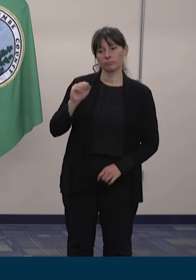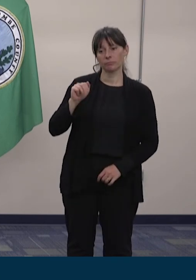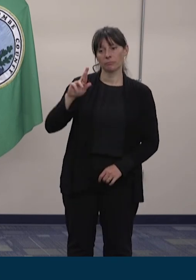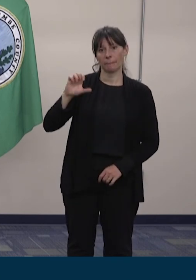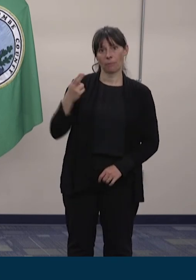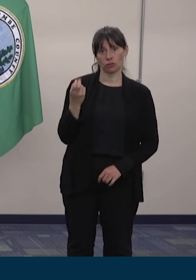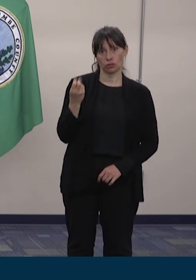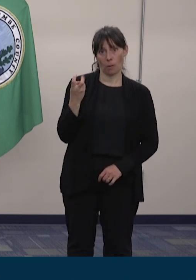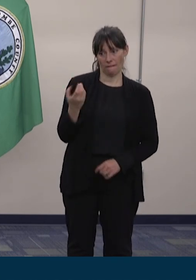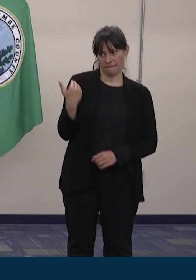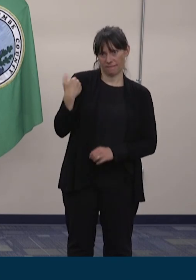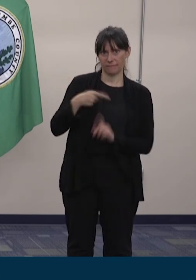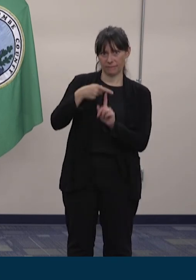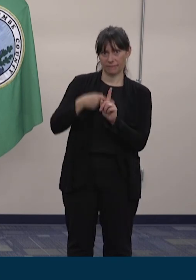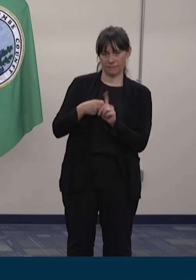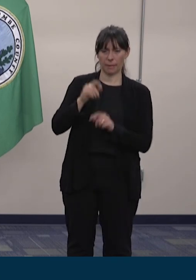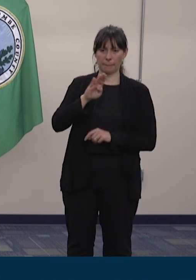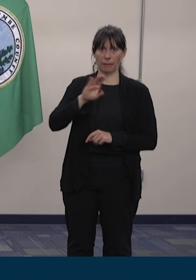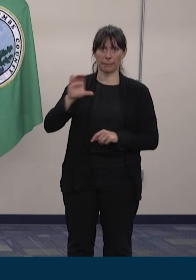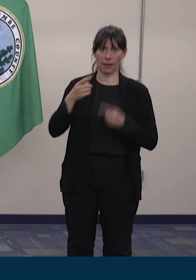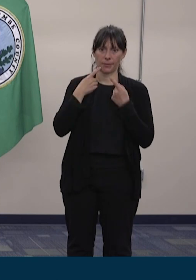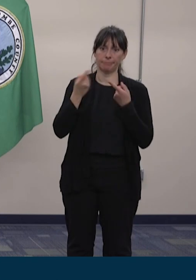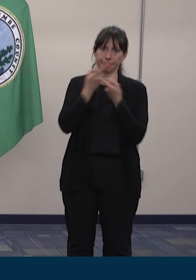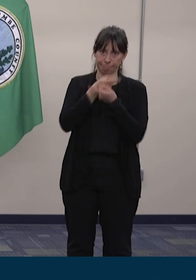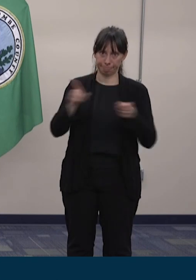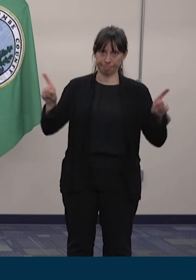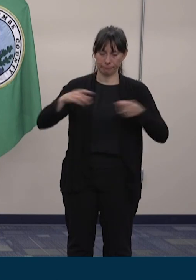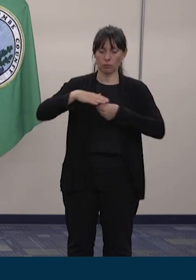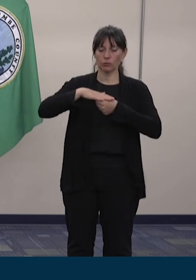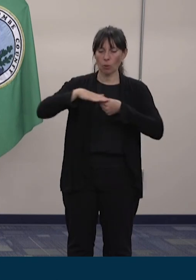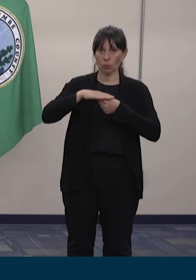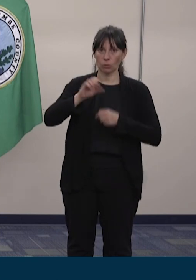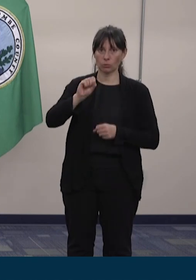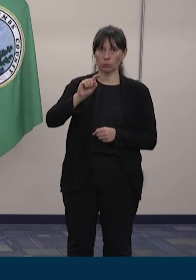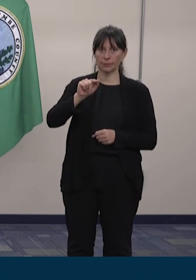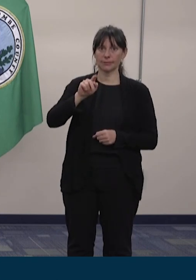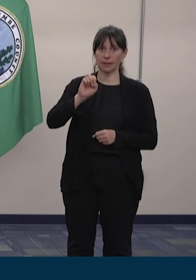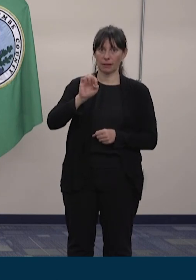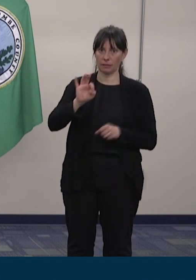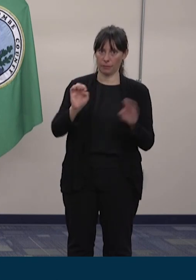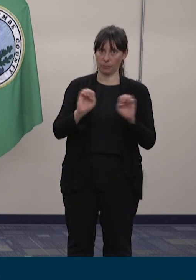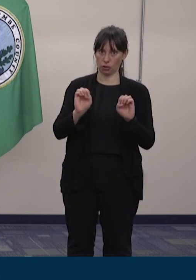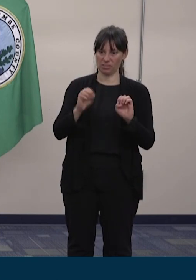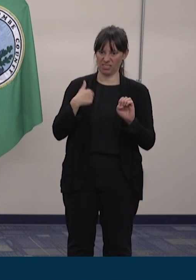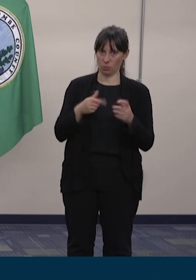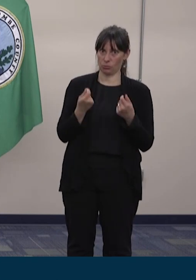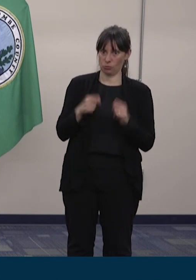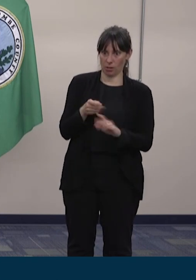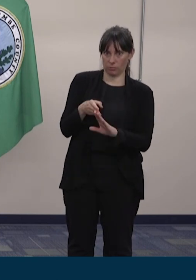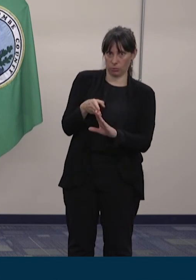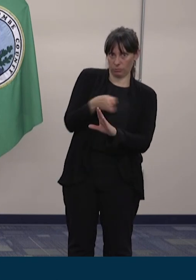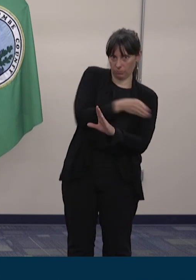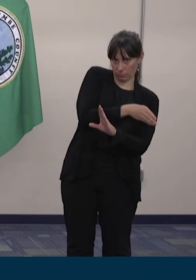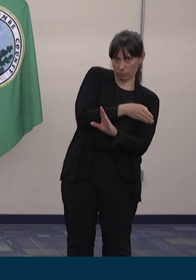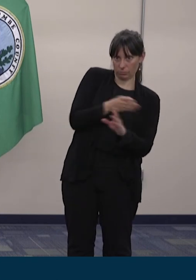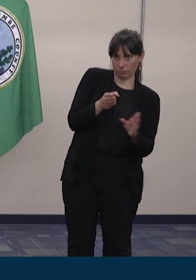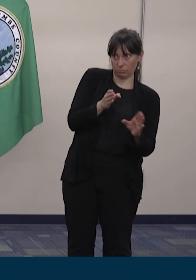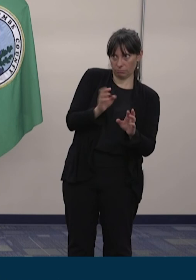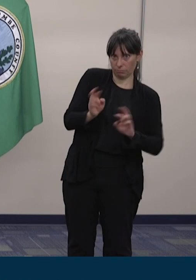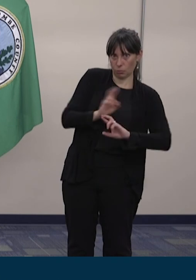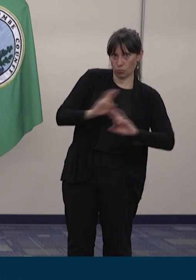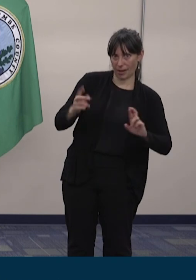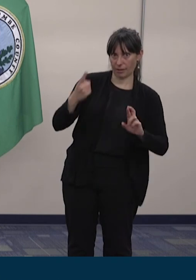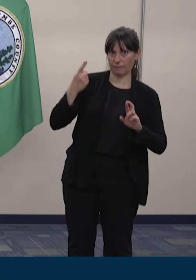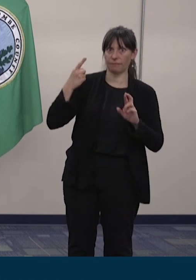County de declared a marzo, local el Condado de state of Buncombe emergency to prepare for the declaró threat una of COVID-19. emergencia del estado por el At that time, there COVID-19. were